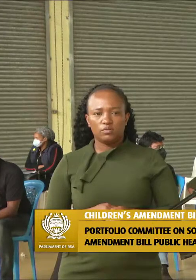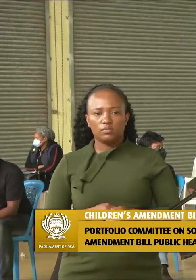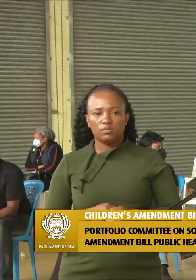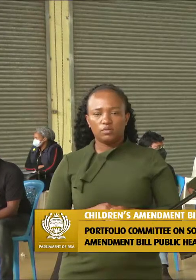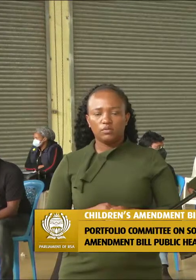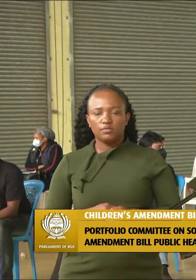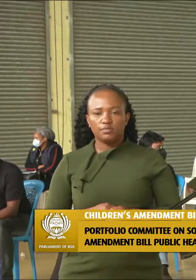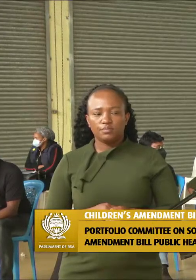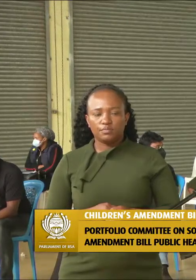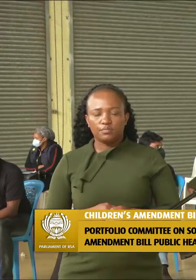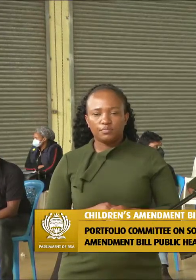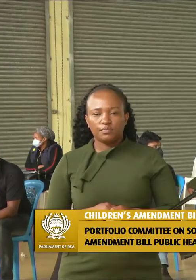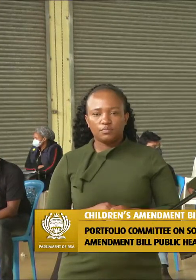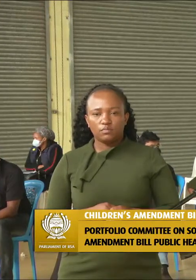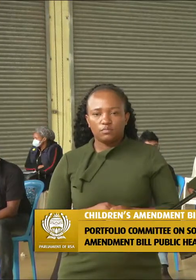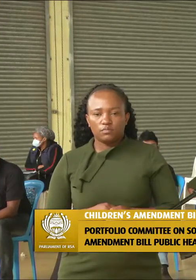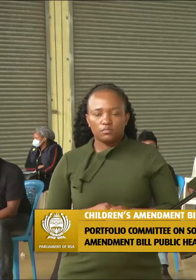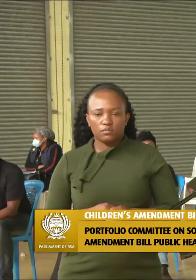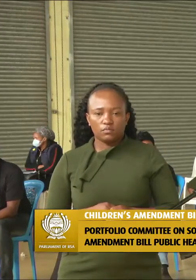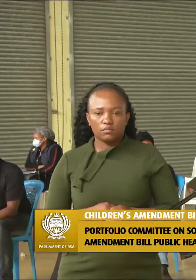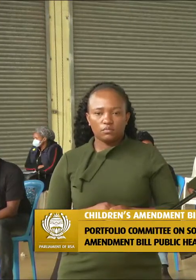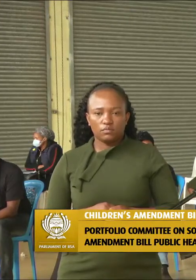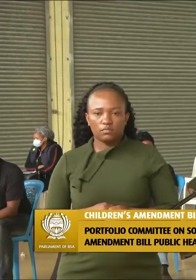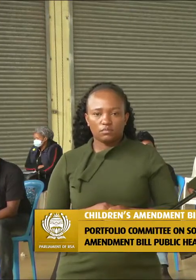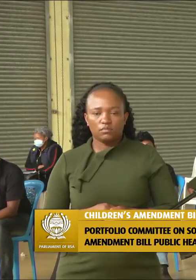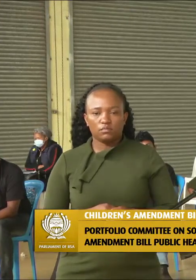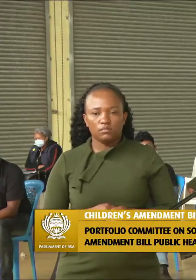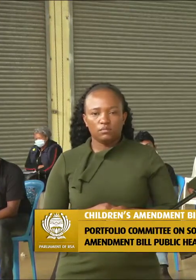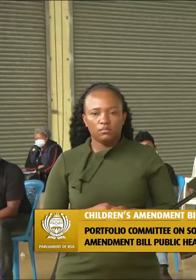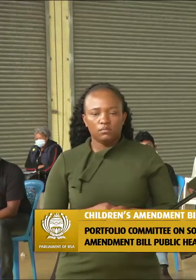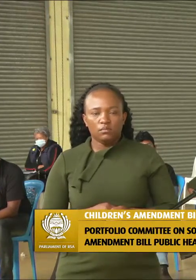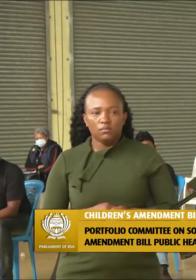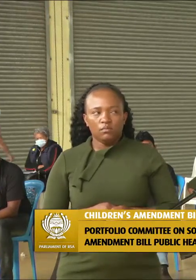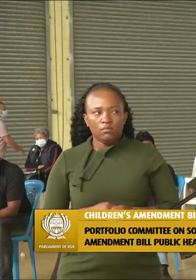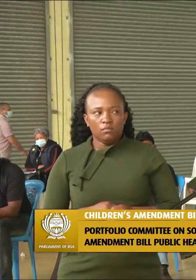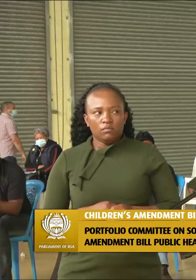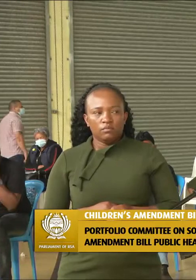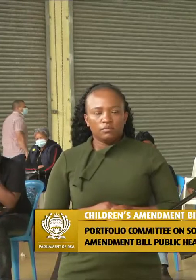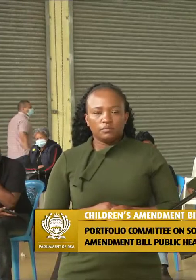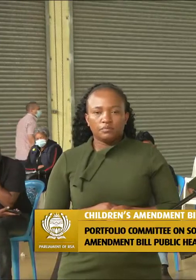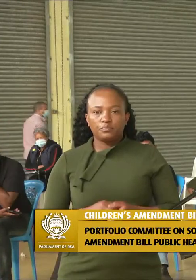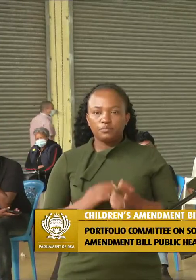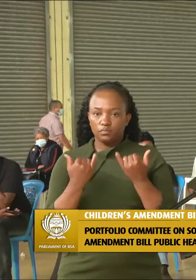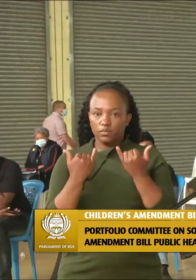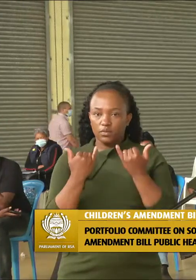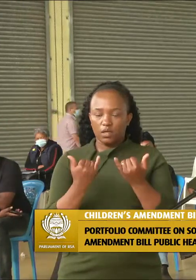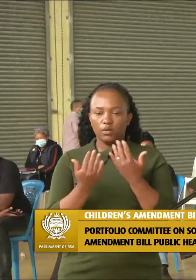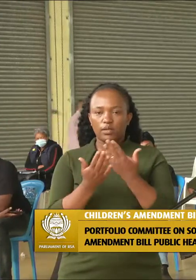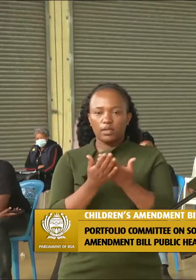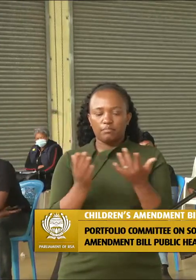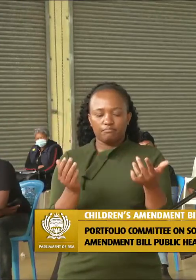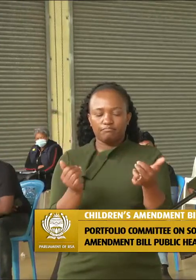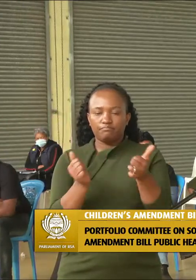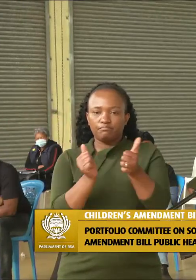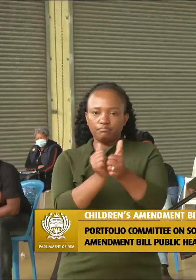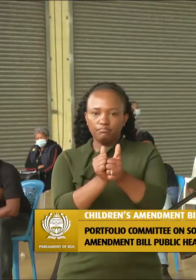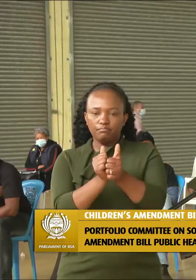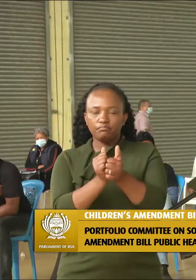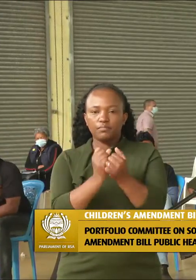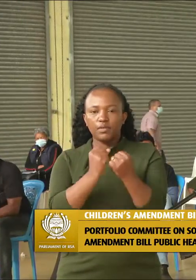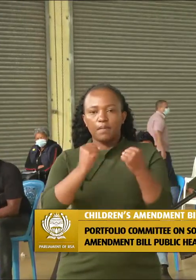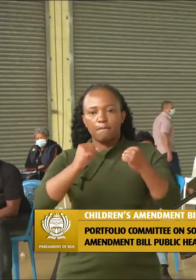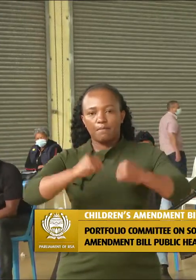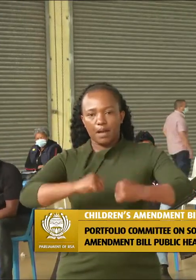obaba abazali nendima yabo ekukhulisweni kwabantwana. How they can enter into parenting agreements.